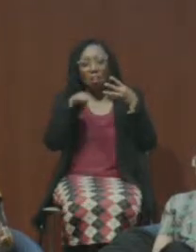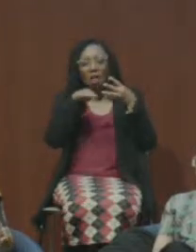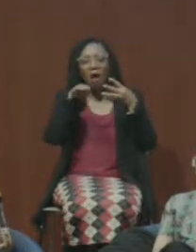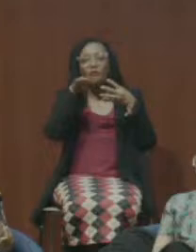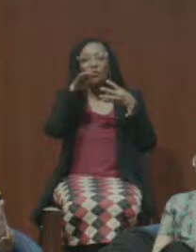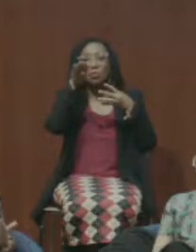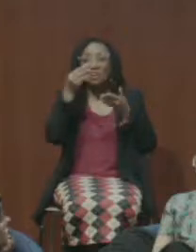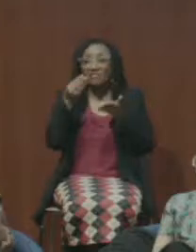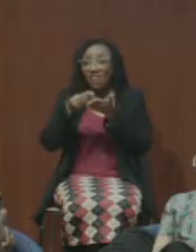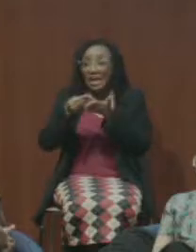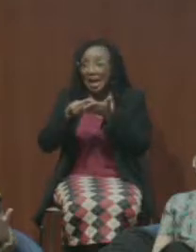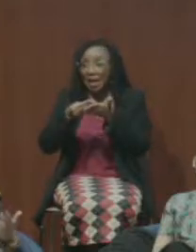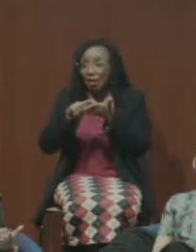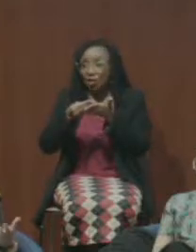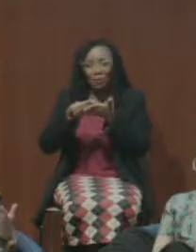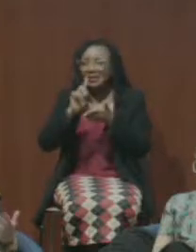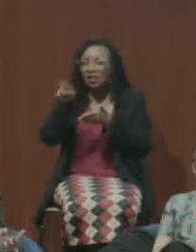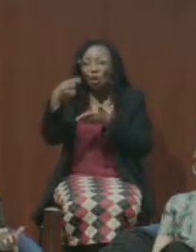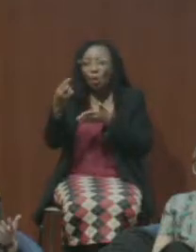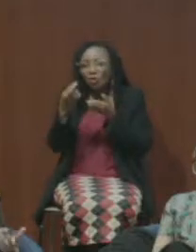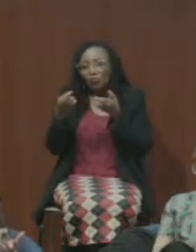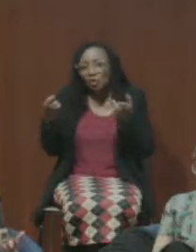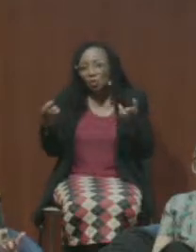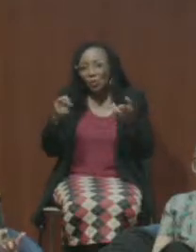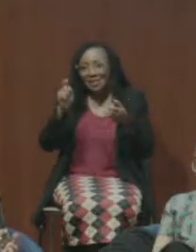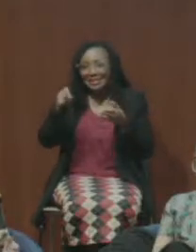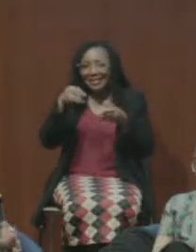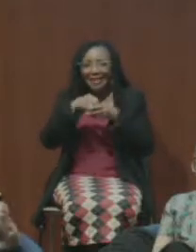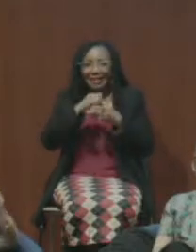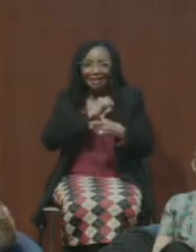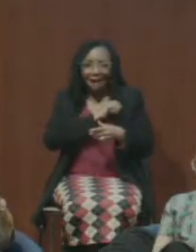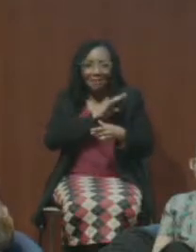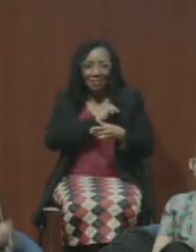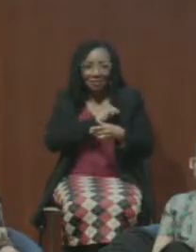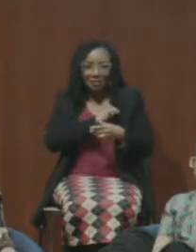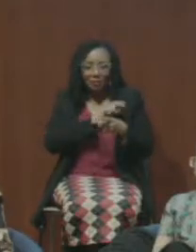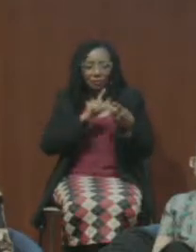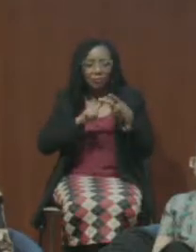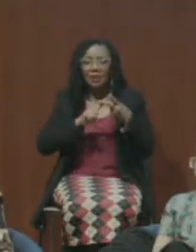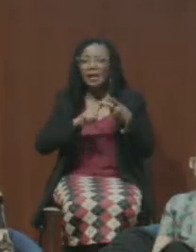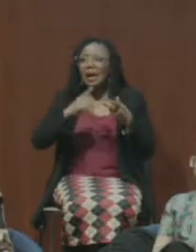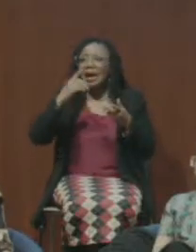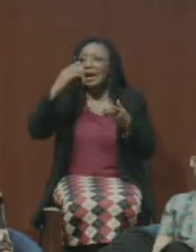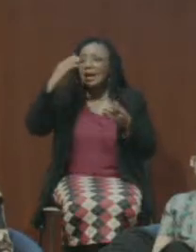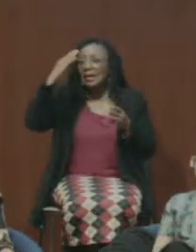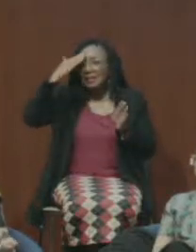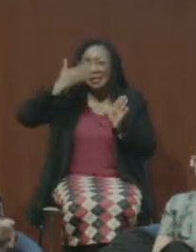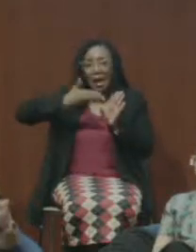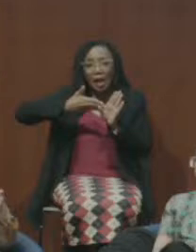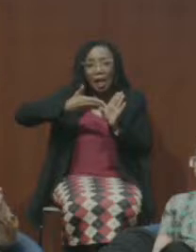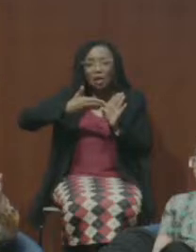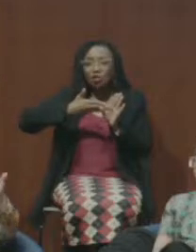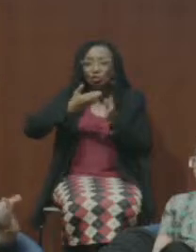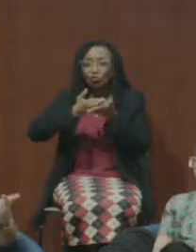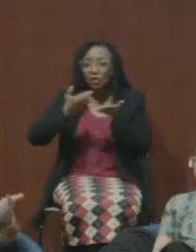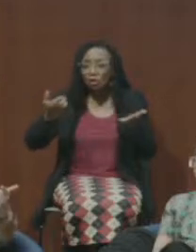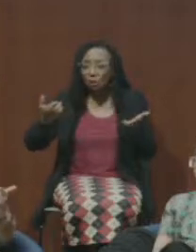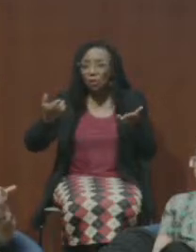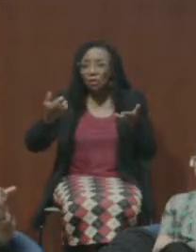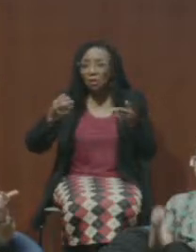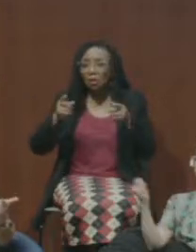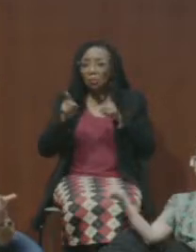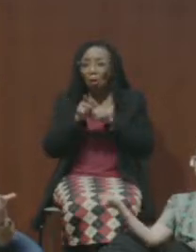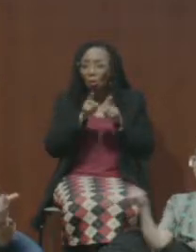Financial resources is not the only resources that is needed. Psychological resources are needed, but also